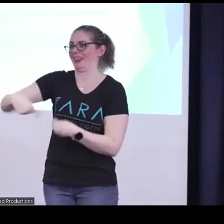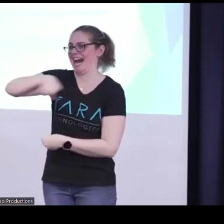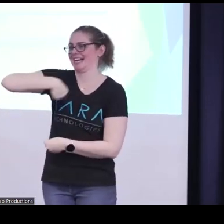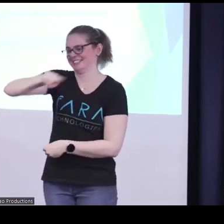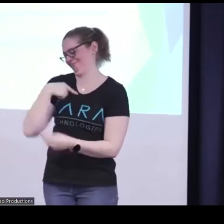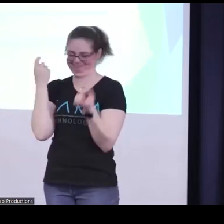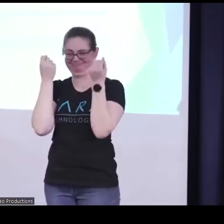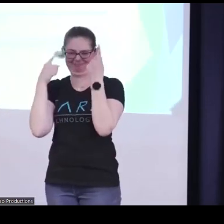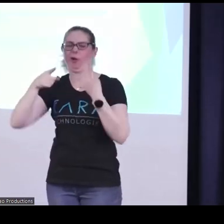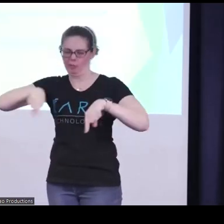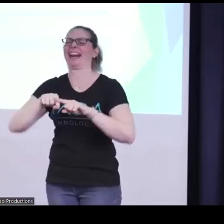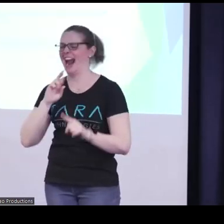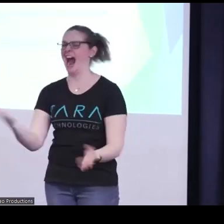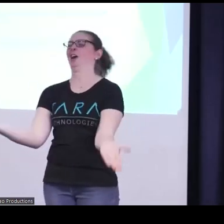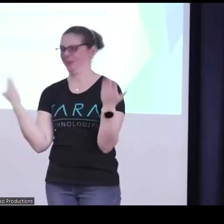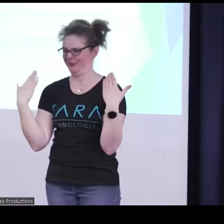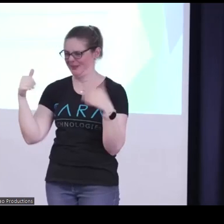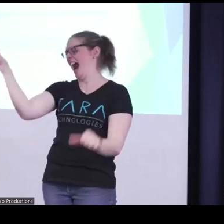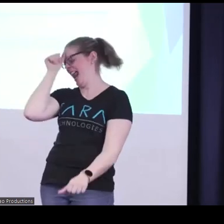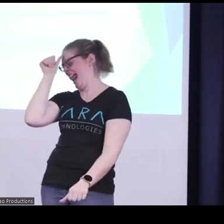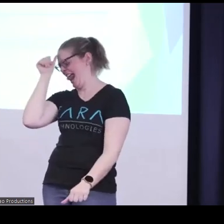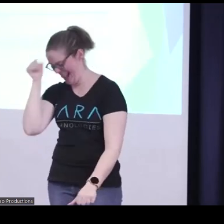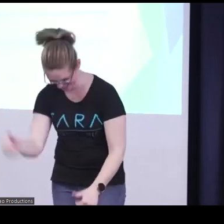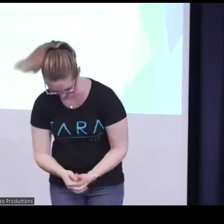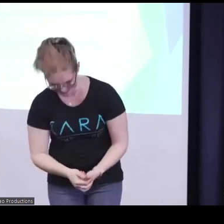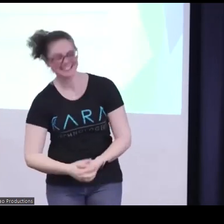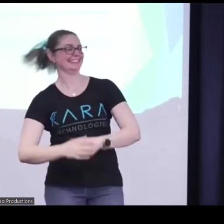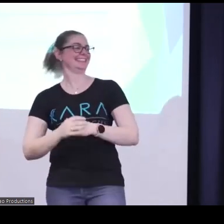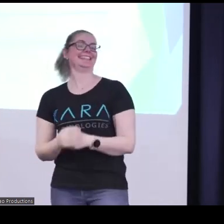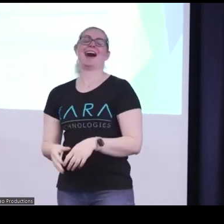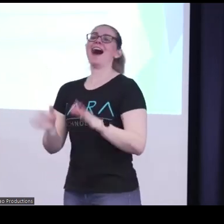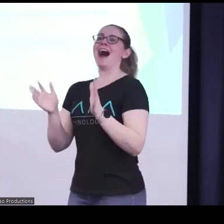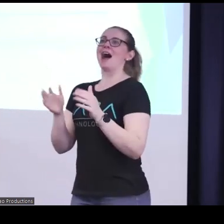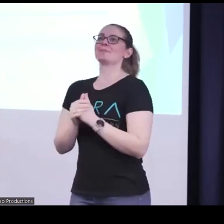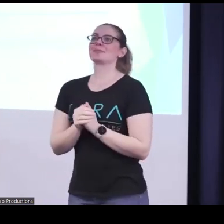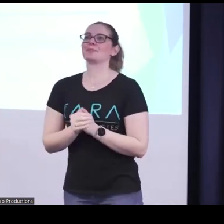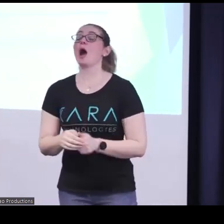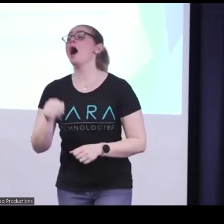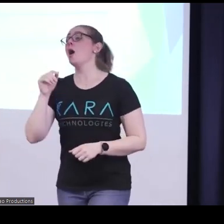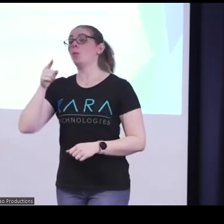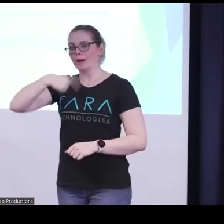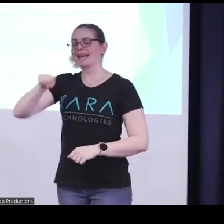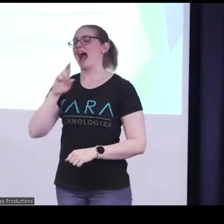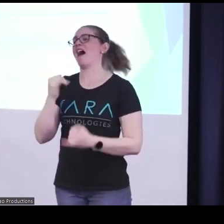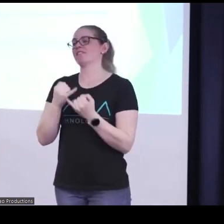Well, a lot of people are pretty excited to work with CARA. We are pretty cool. We know that.